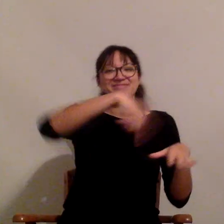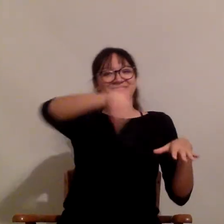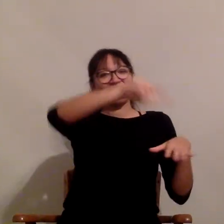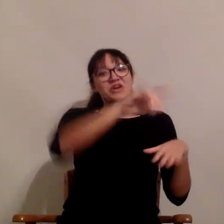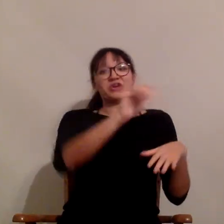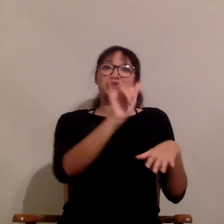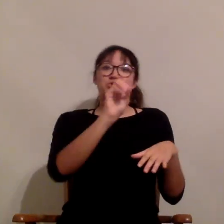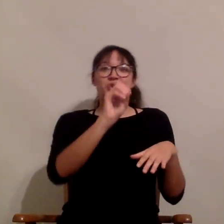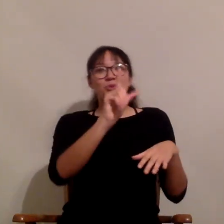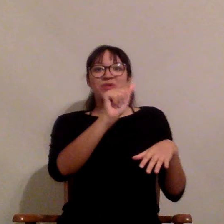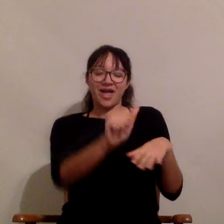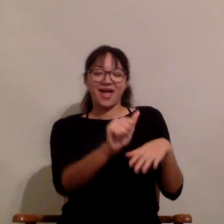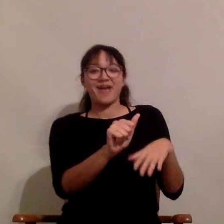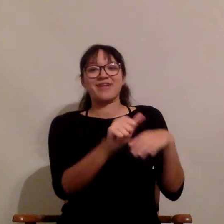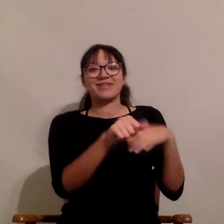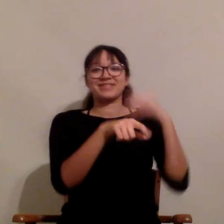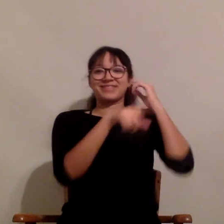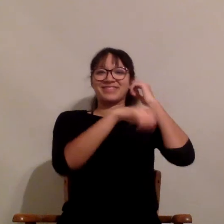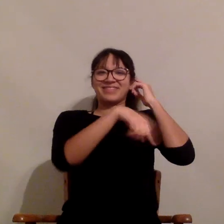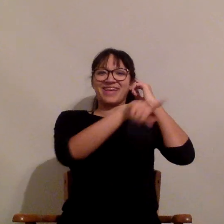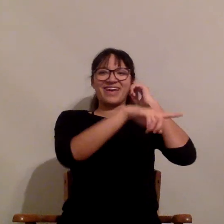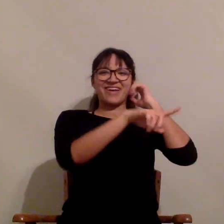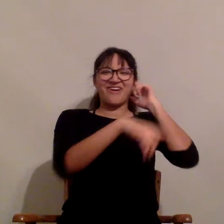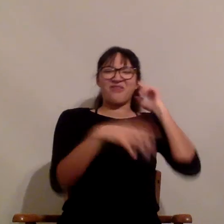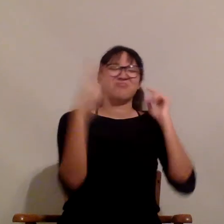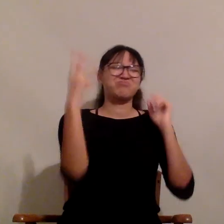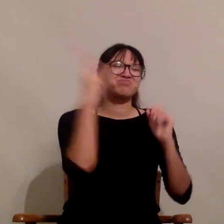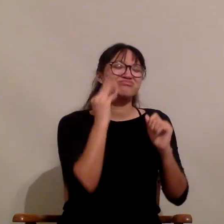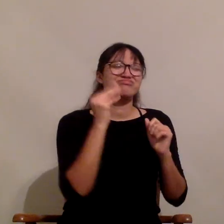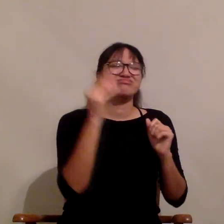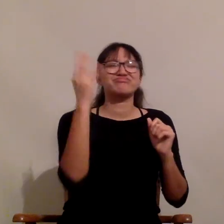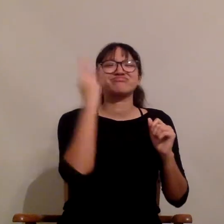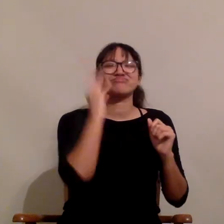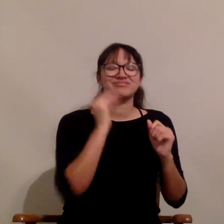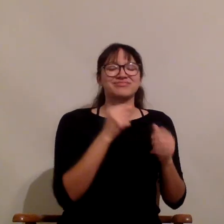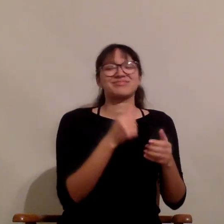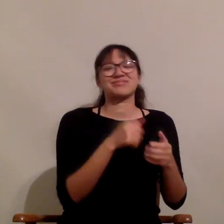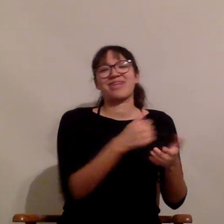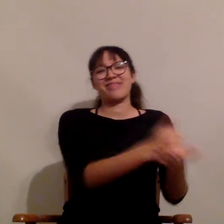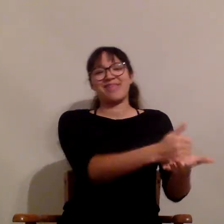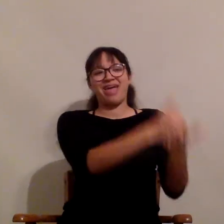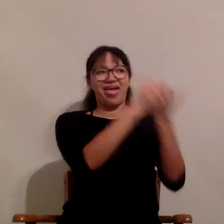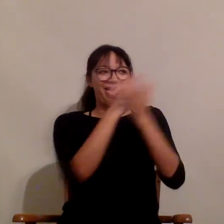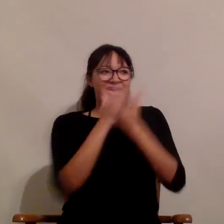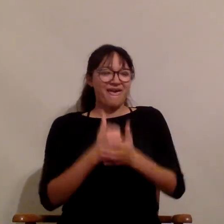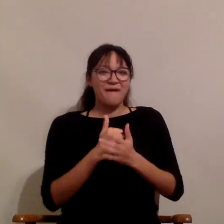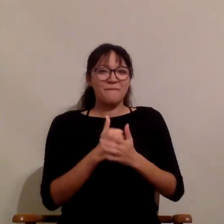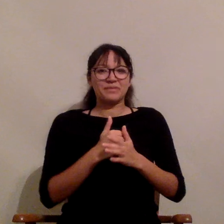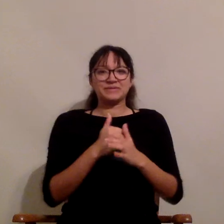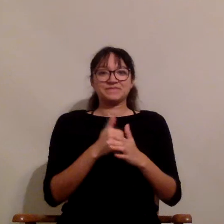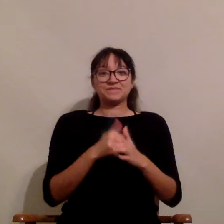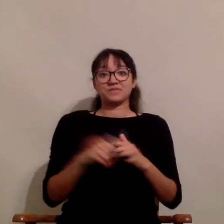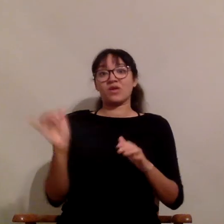brought their expertise into making this work into what it is today. The support staff, the friends